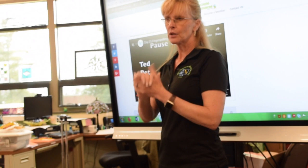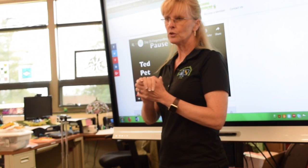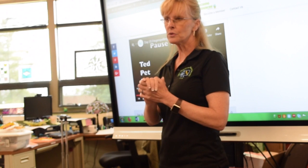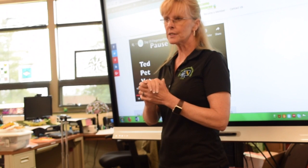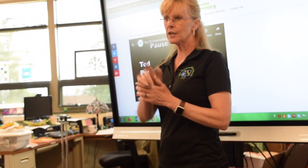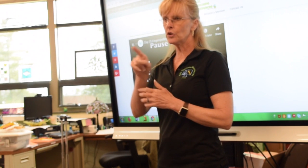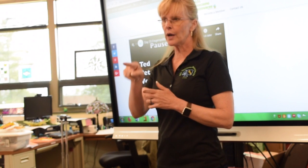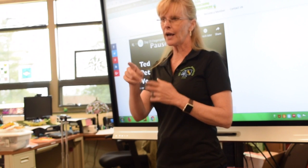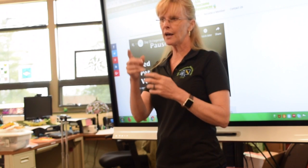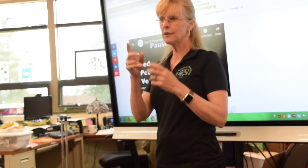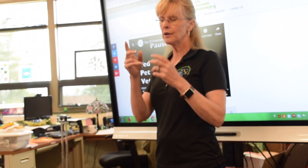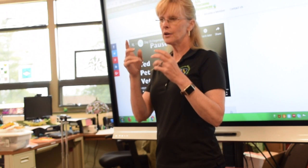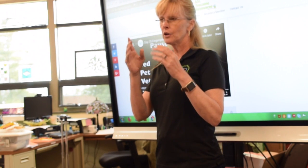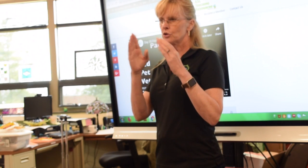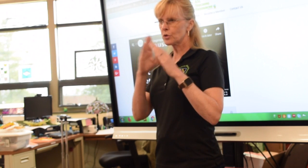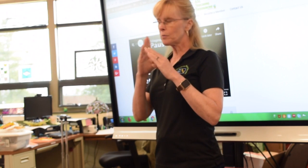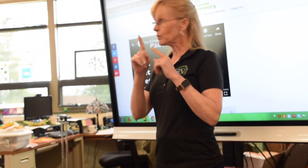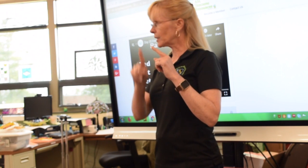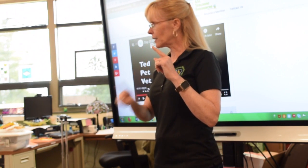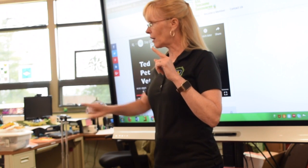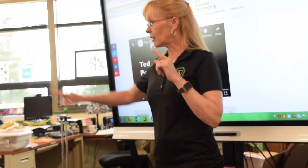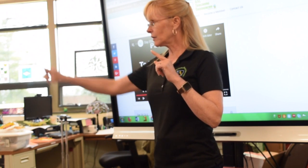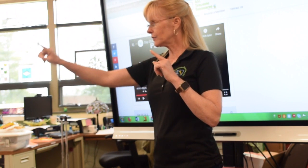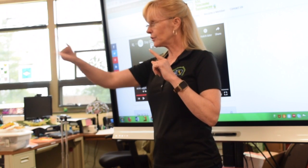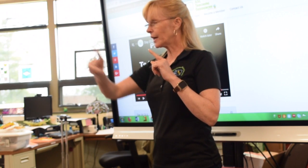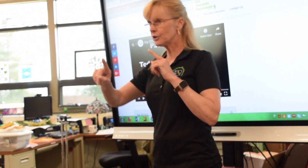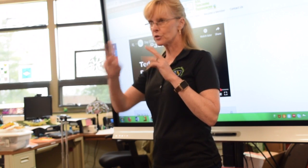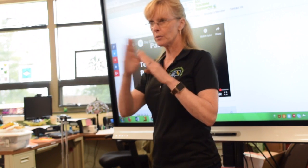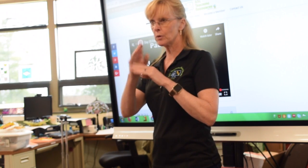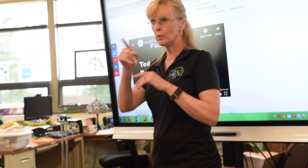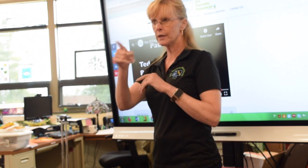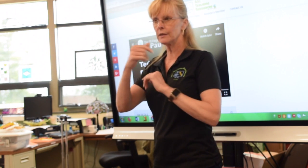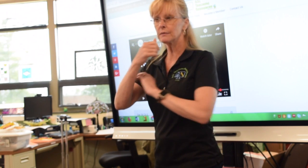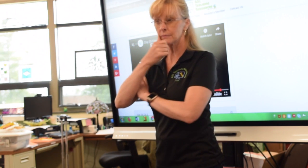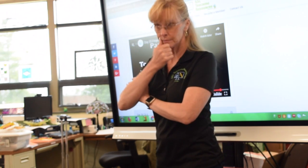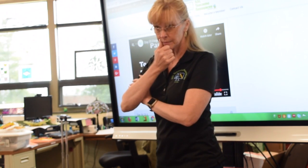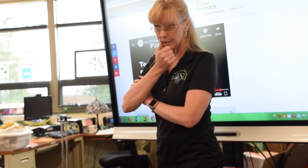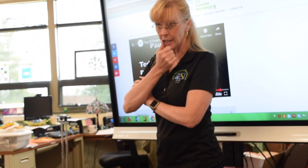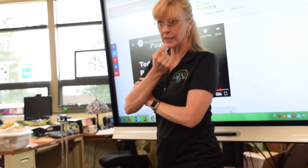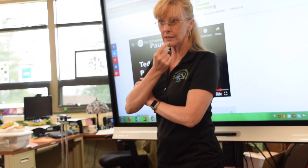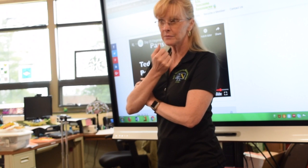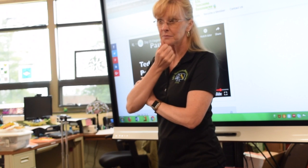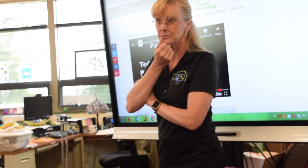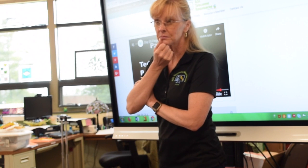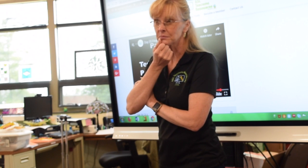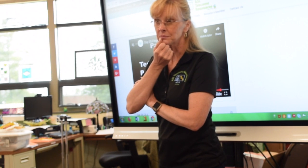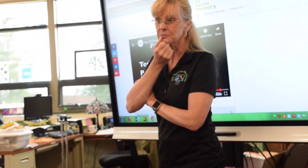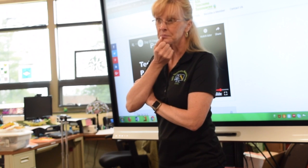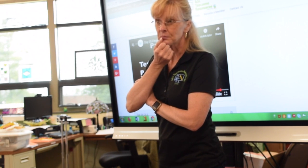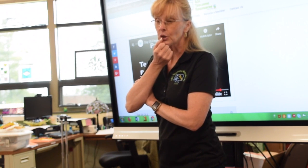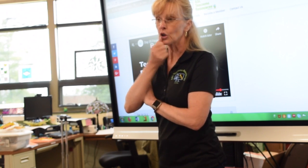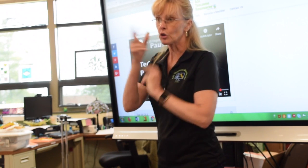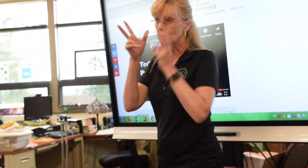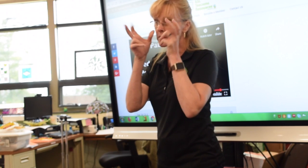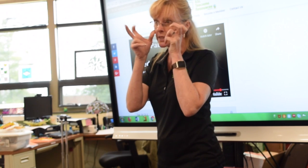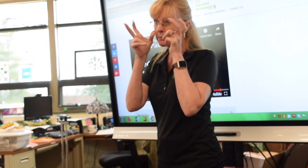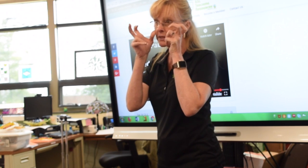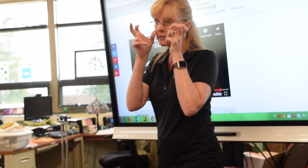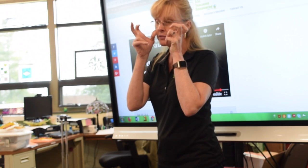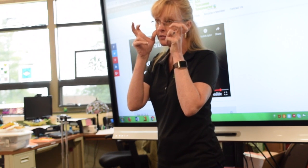You said you had trouble, and all of you had trouble when, say it again, you're receptive,